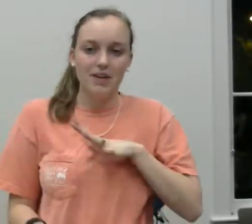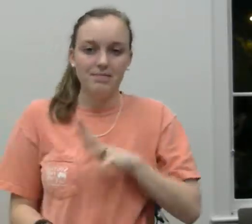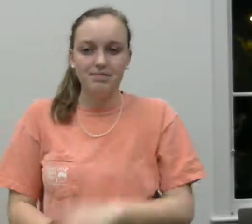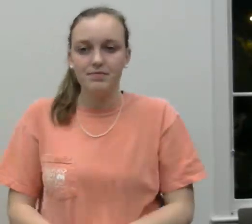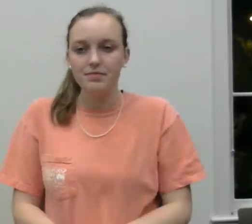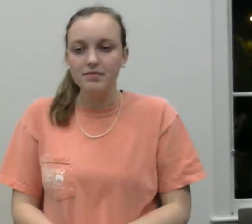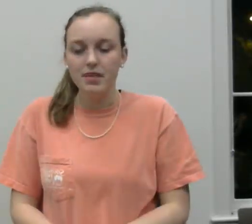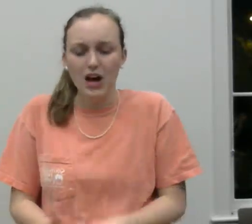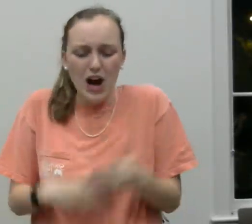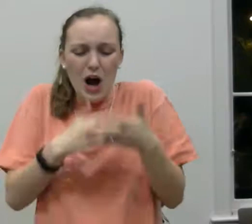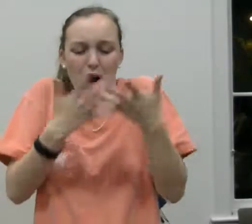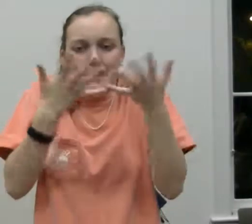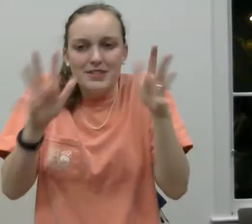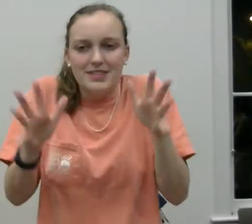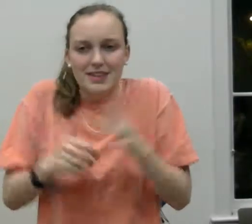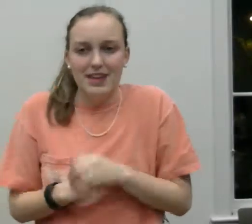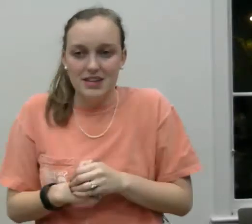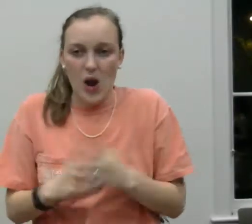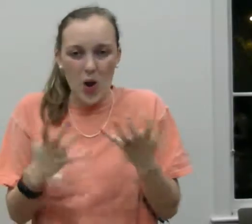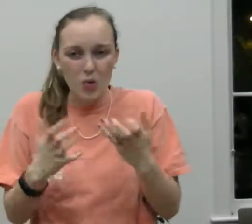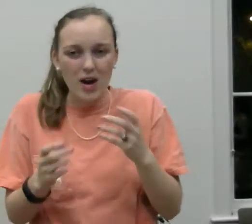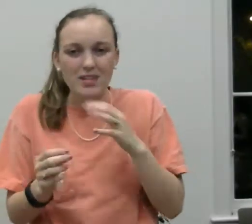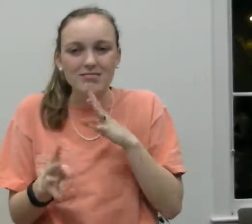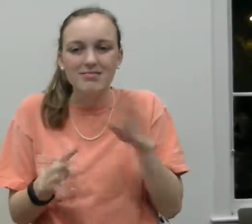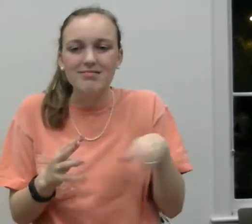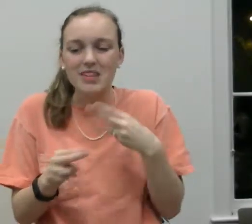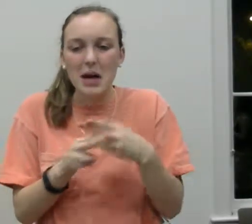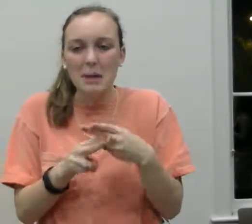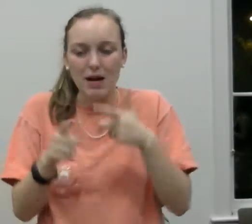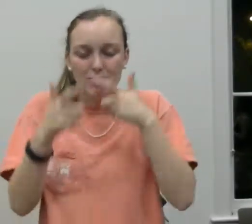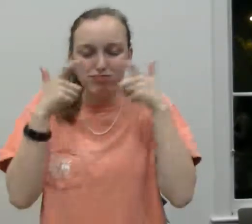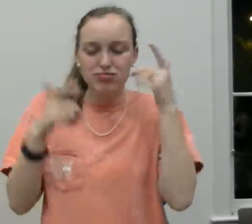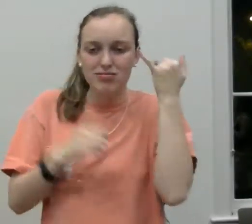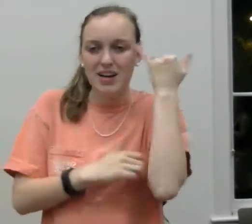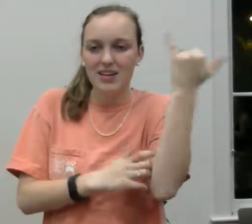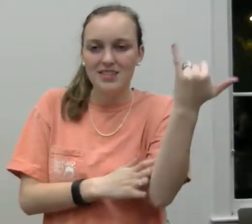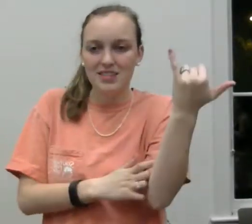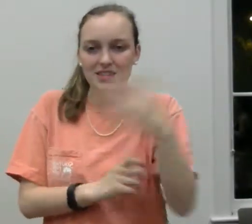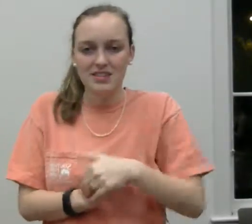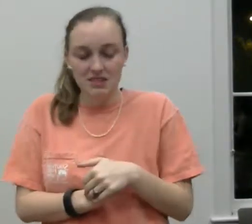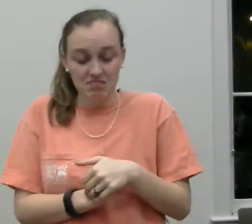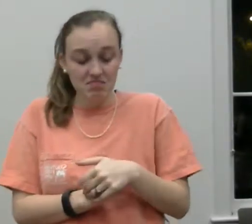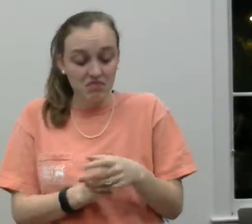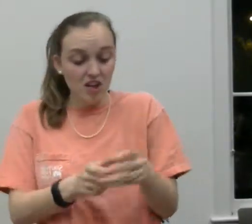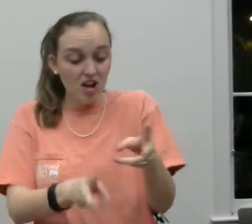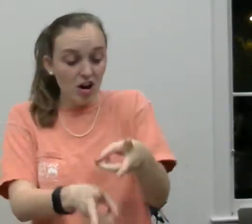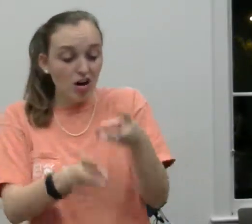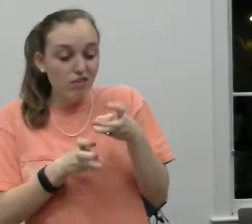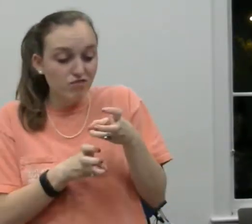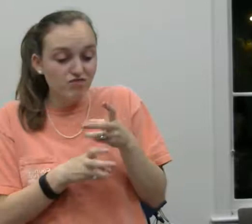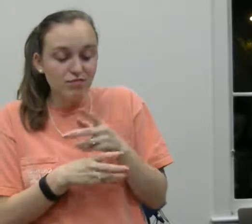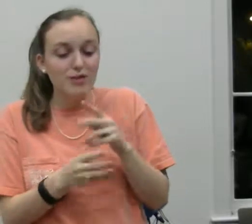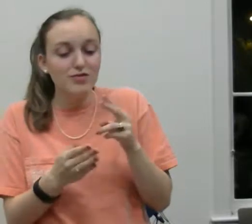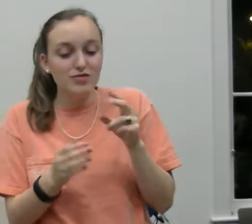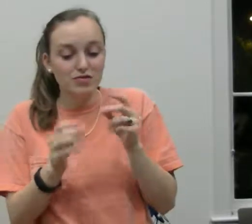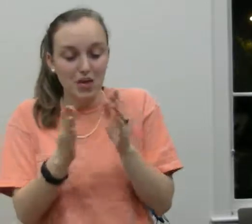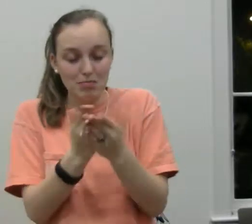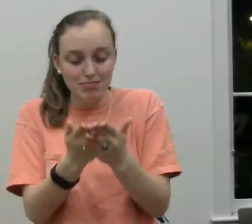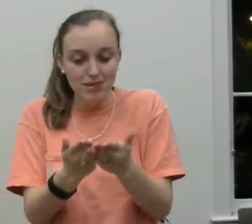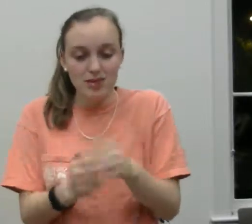almost done here, and I just want to kind of talk about some big ideas of biology, and I got this from a textbook, and I really think it's important. We're going to be talking about